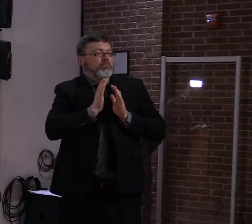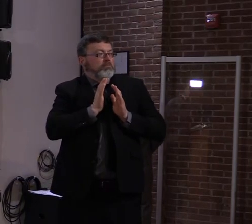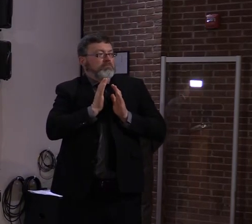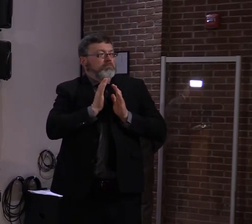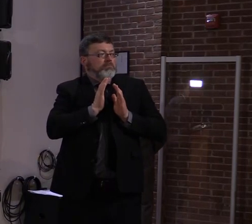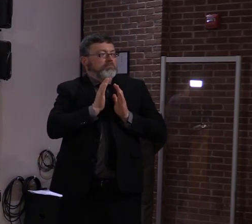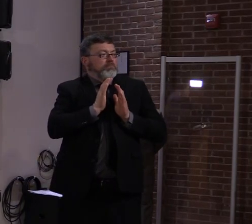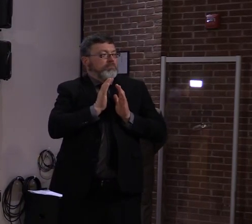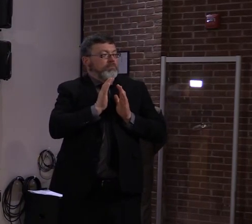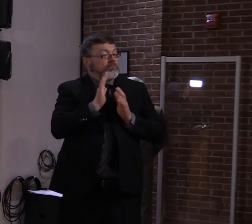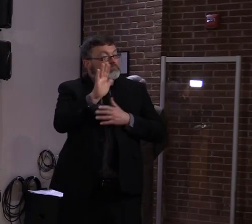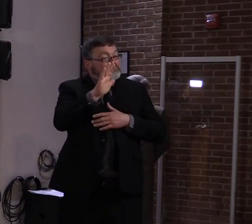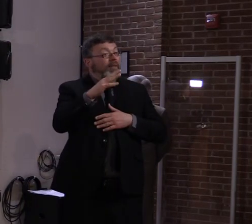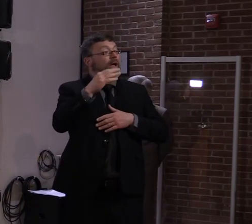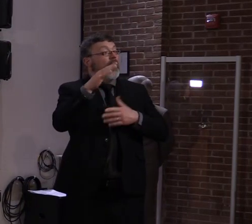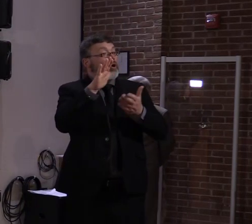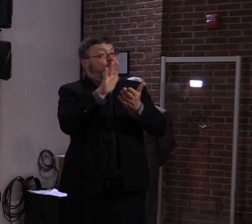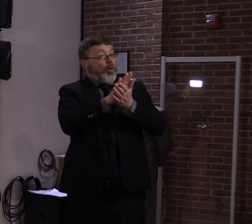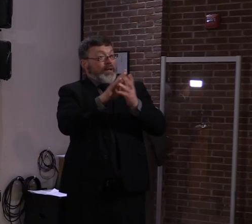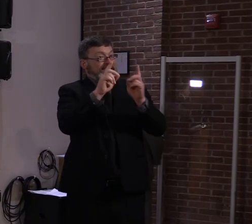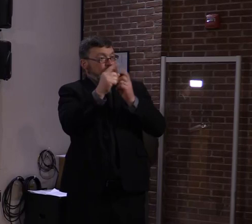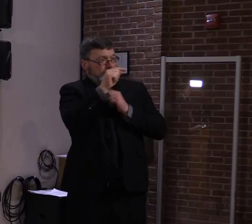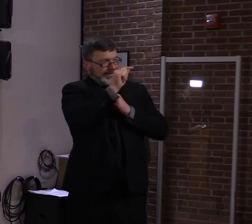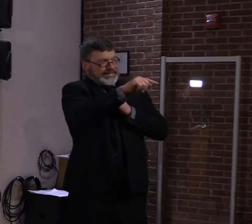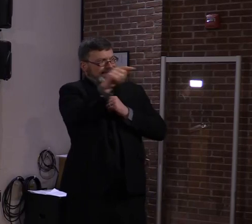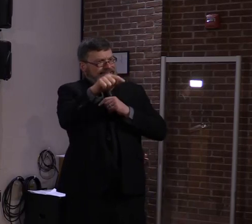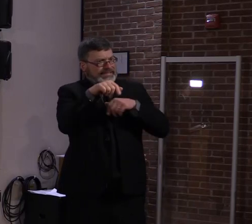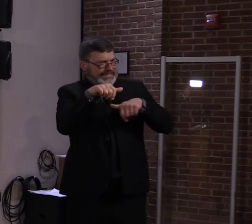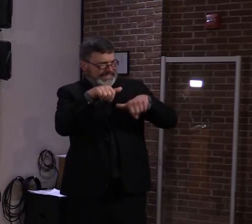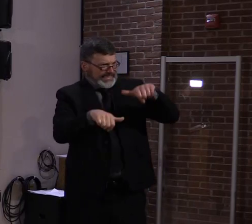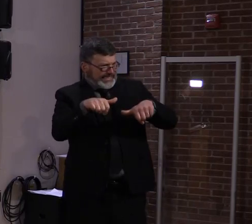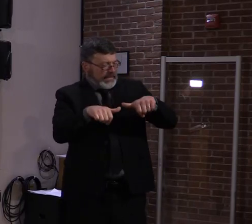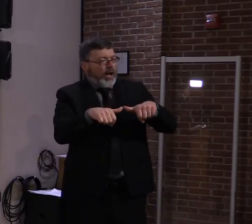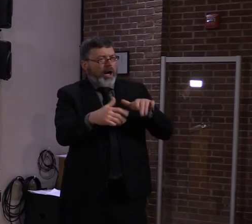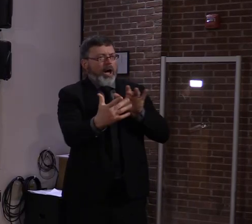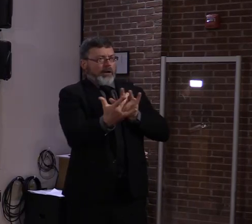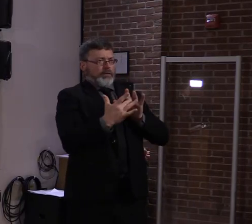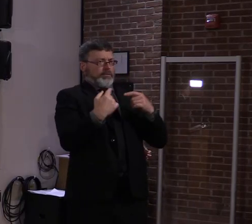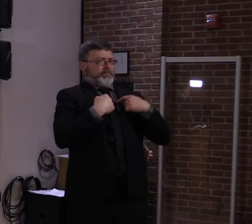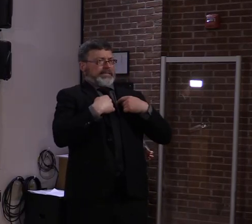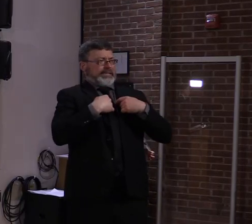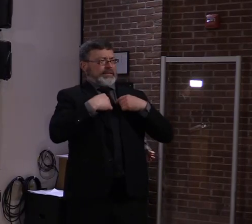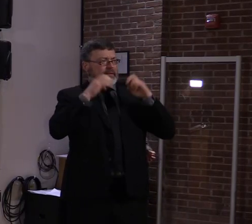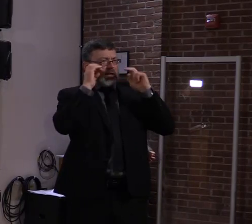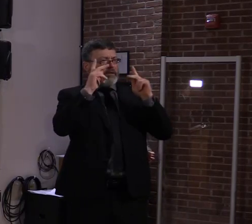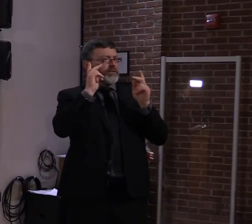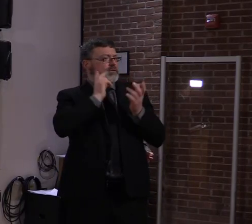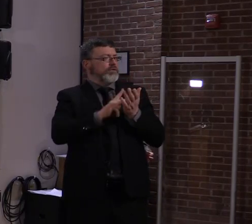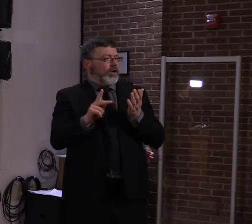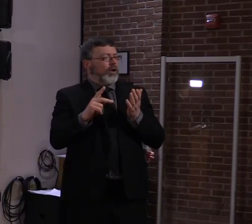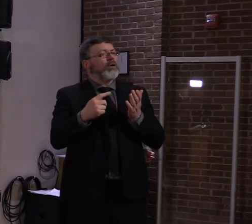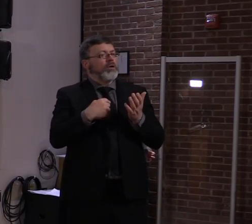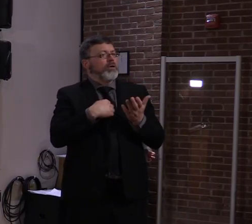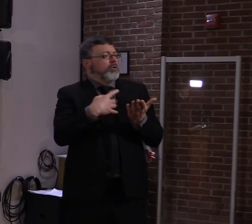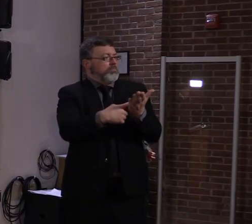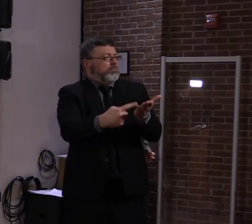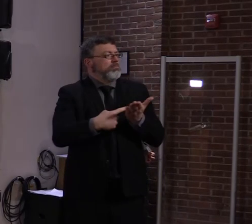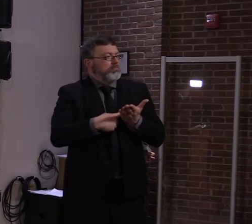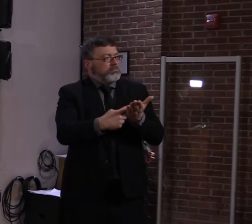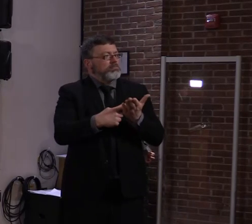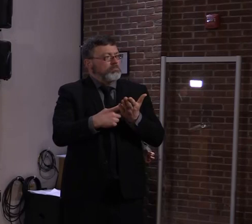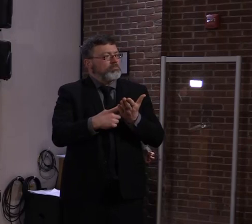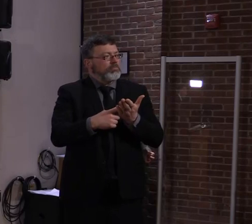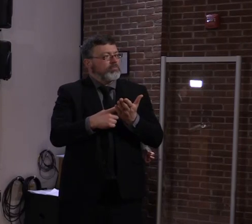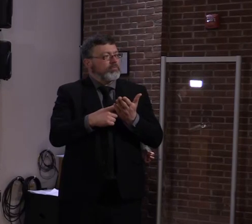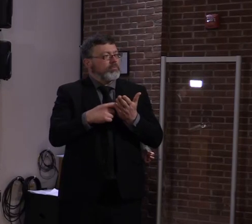very specific issues, and then we compile those into frequently asked questions. We're seeing some, you know, probably 6 to 10 questions